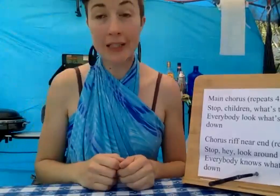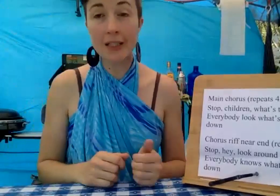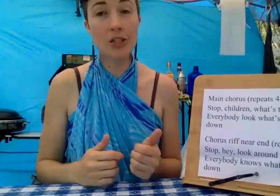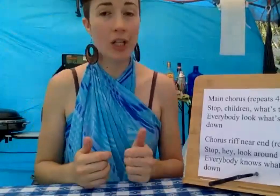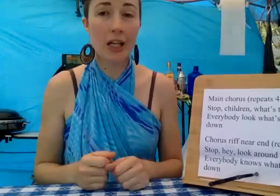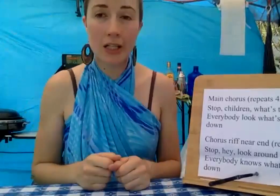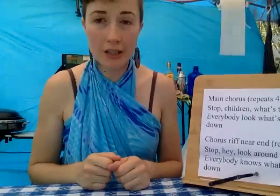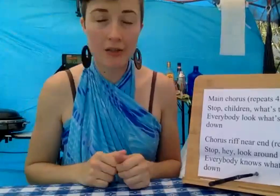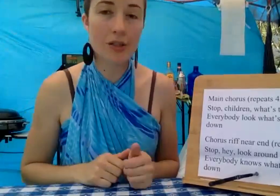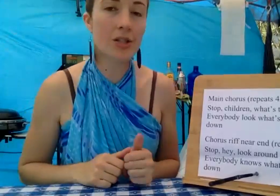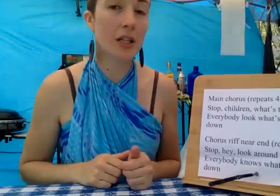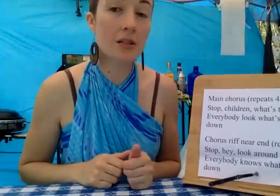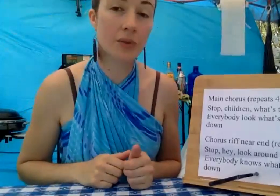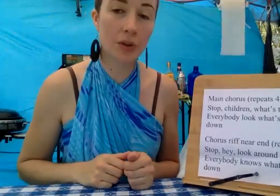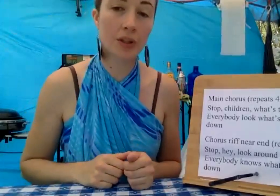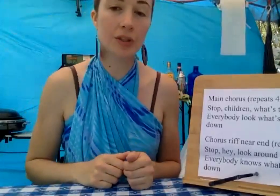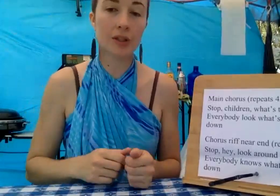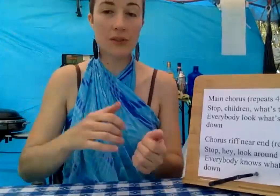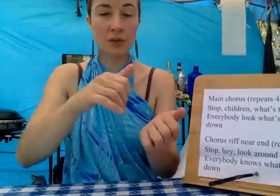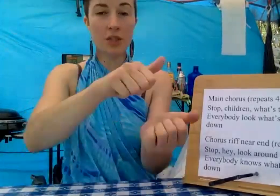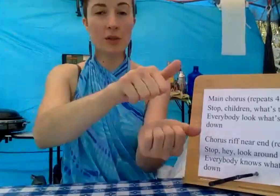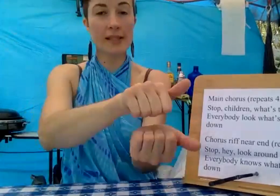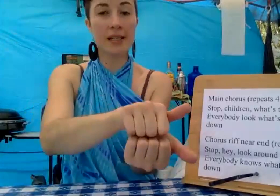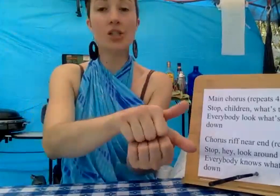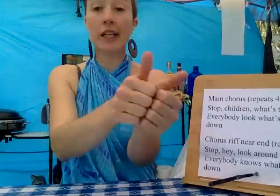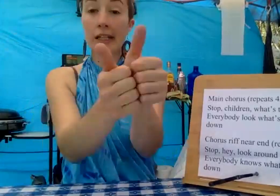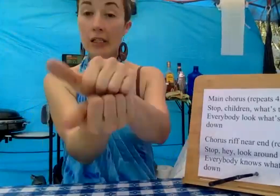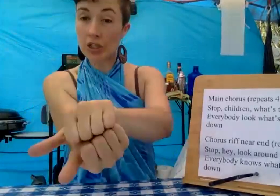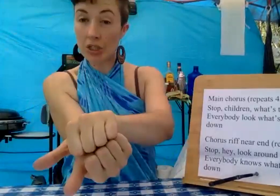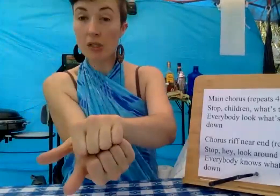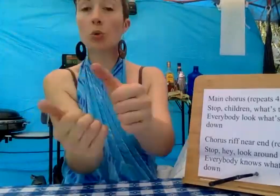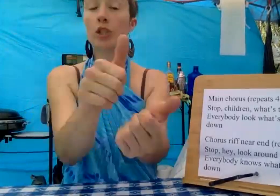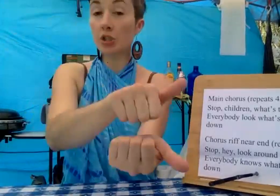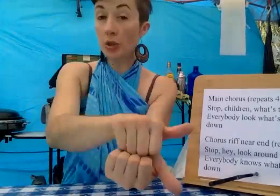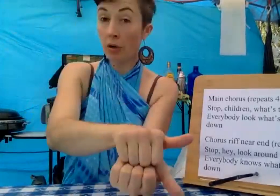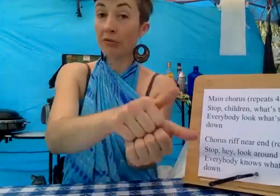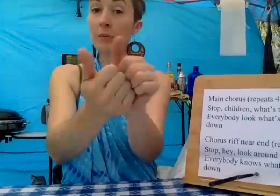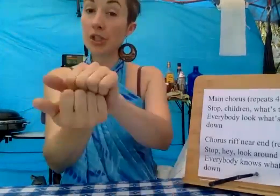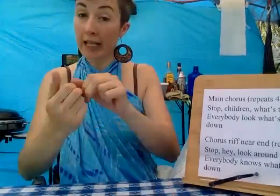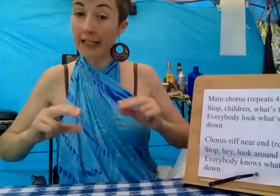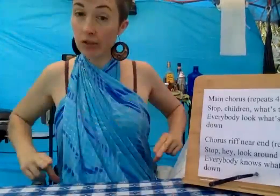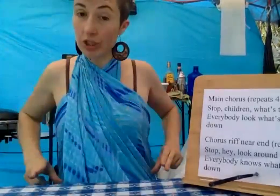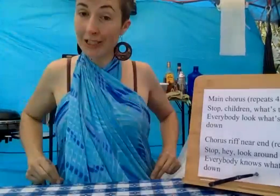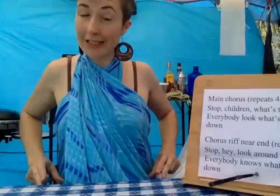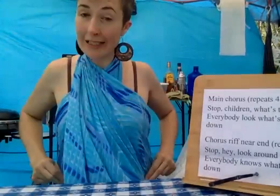a change for good. So if you want, you can sign change, which you know from change,